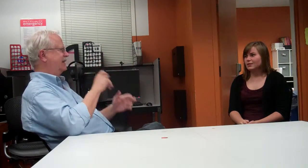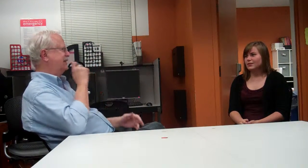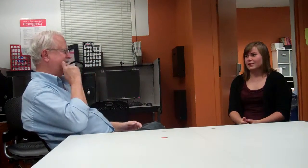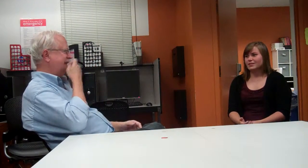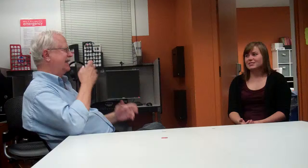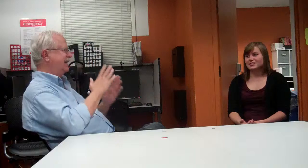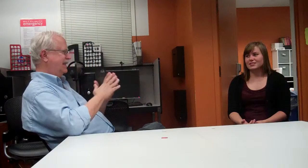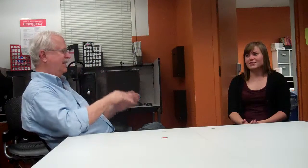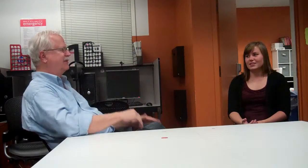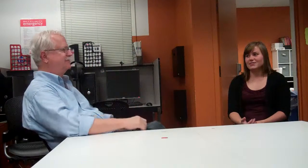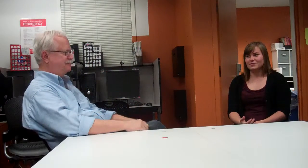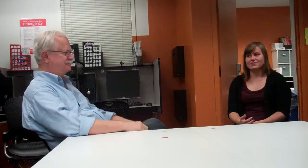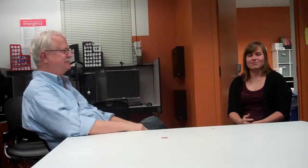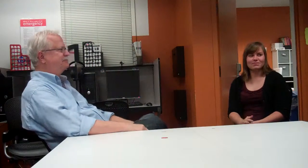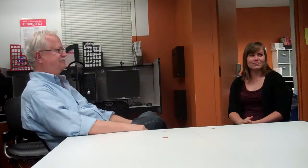Oh, yeah, that's a nice area.